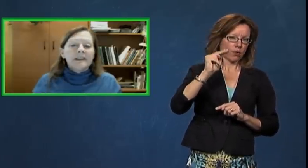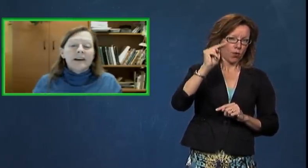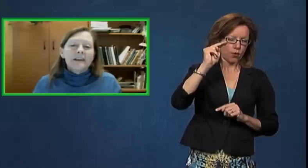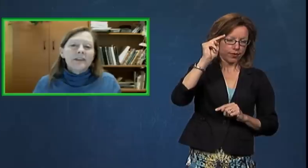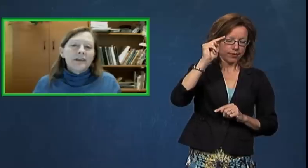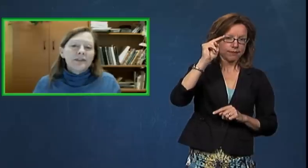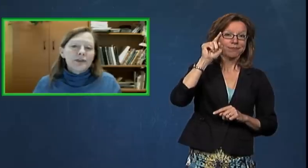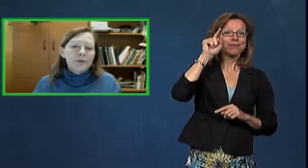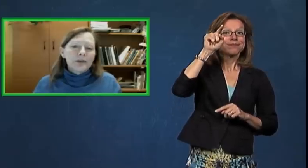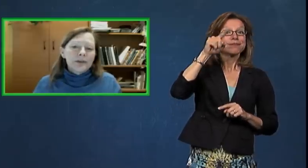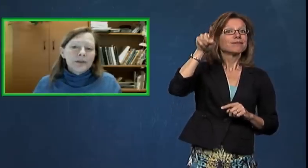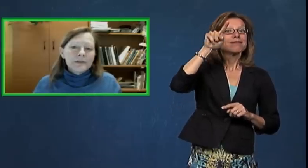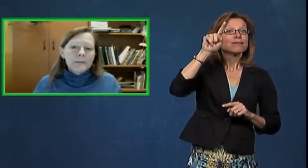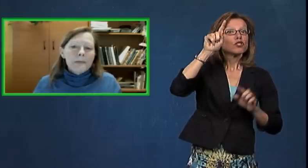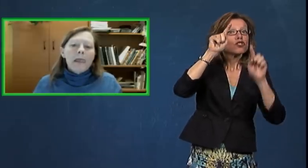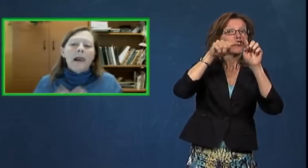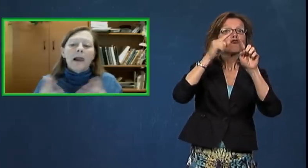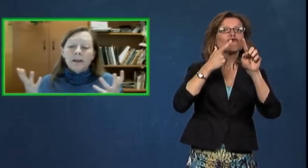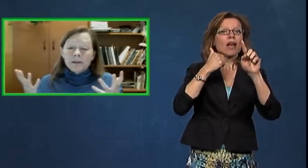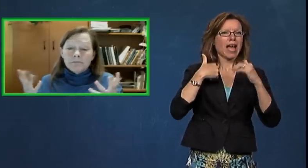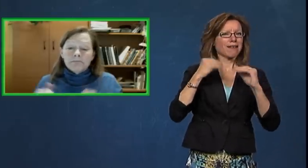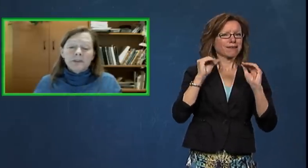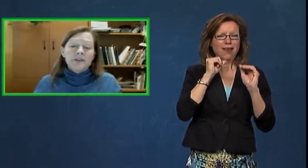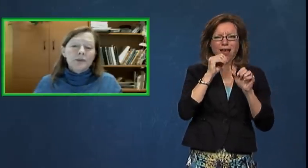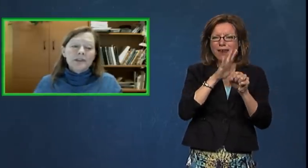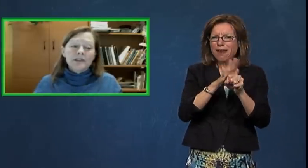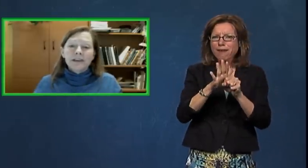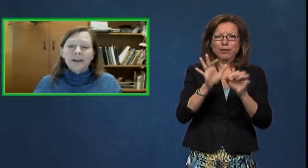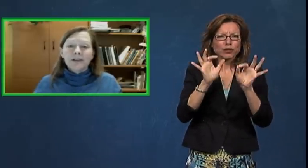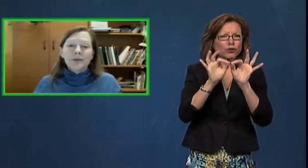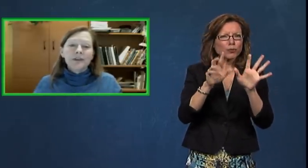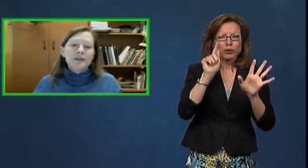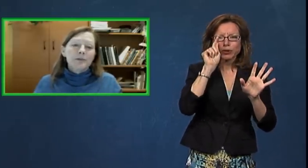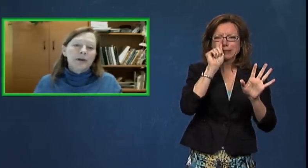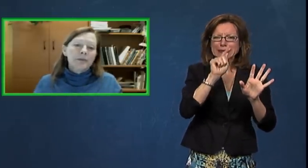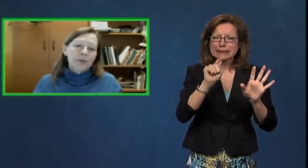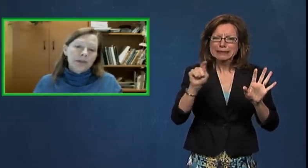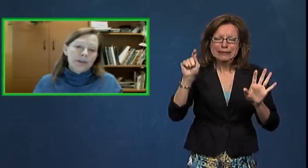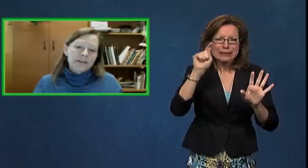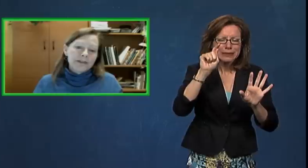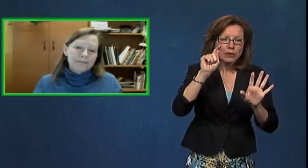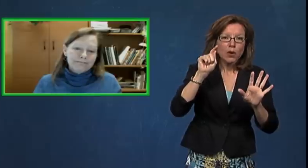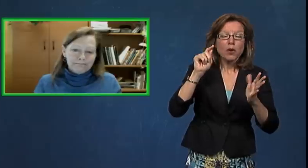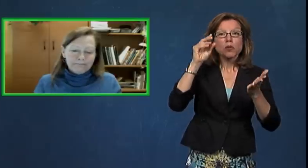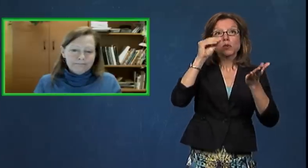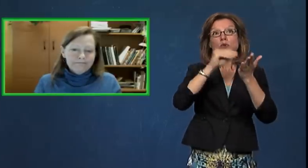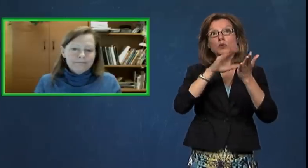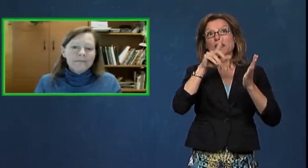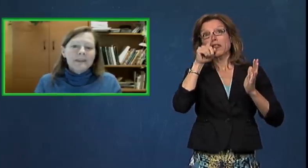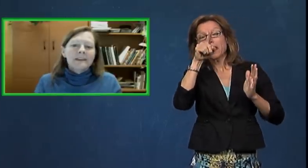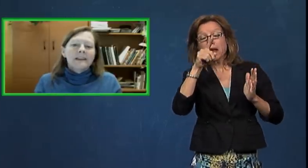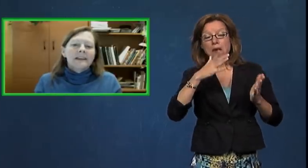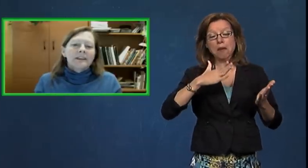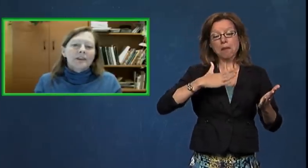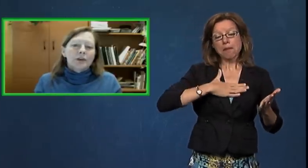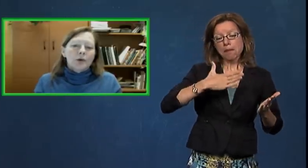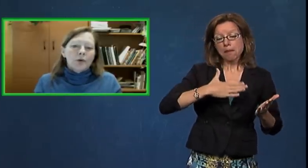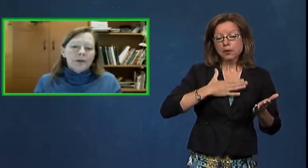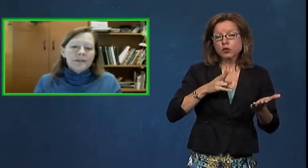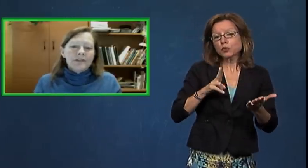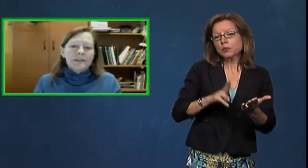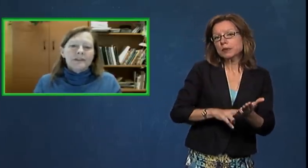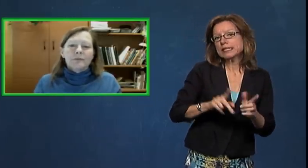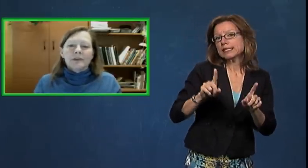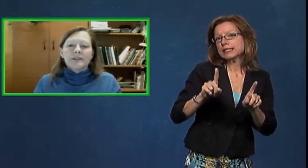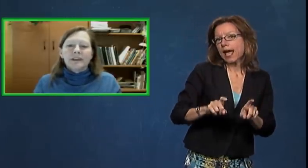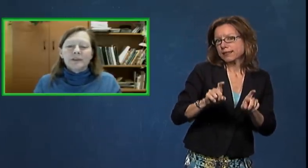They did not have enough interpreters, and the students signed on to the experiment with us. The